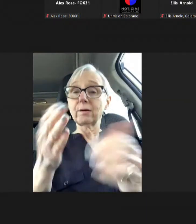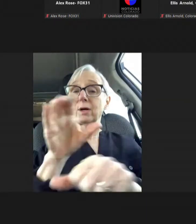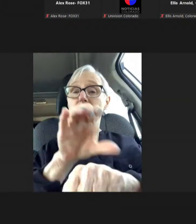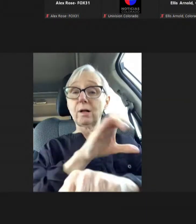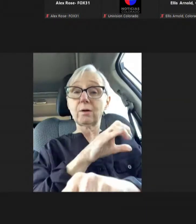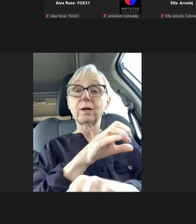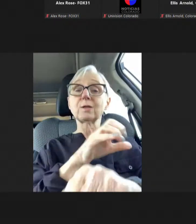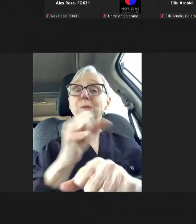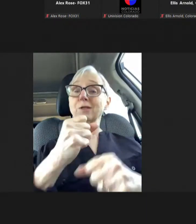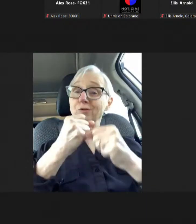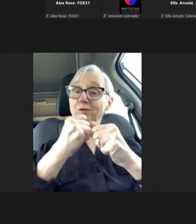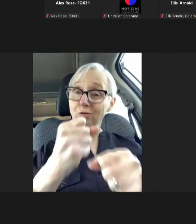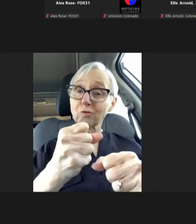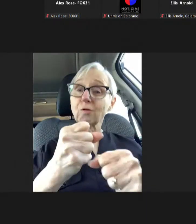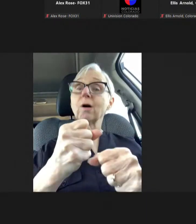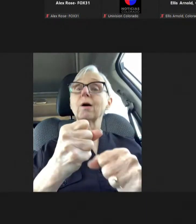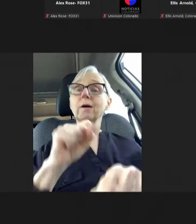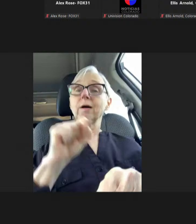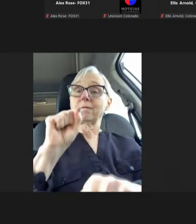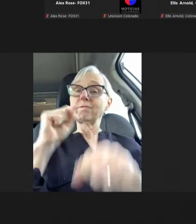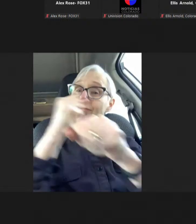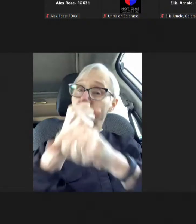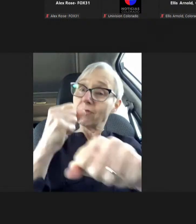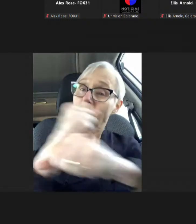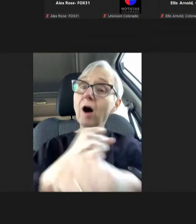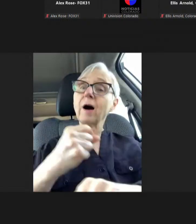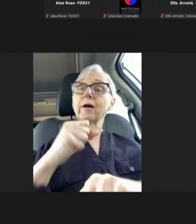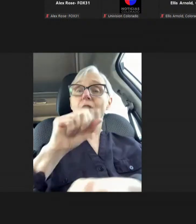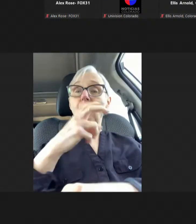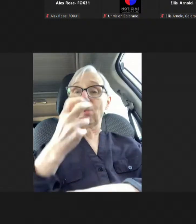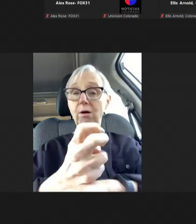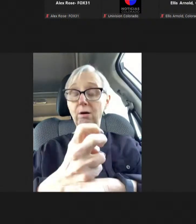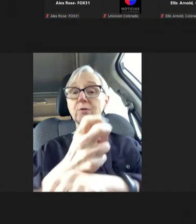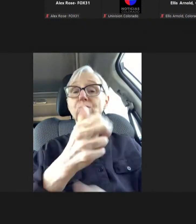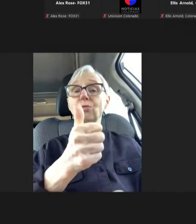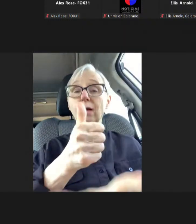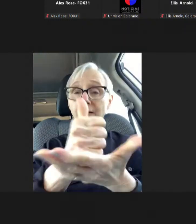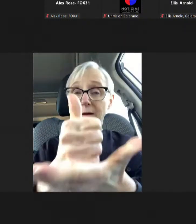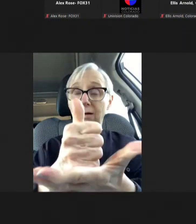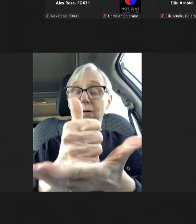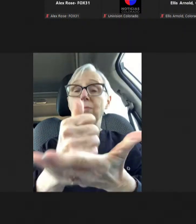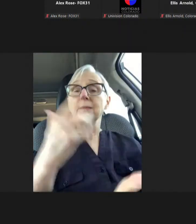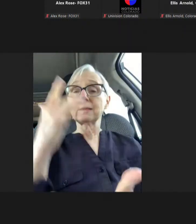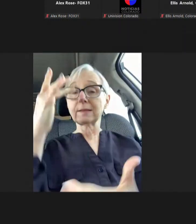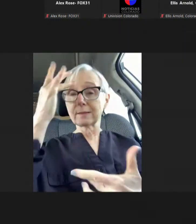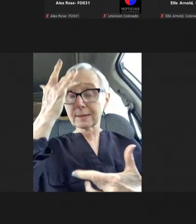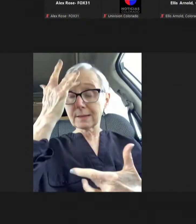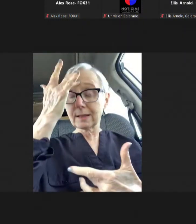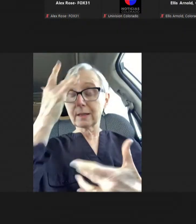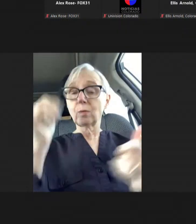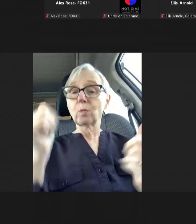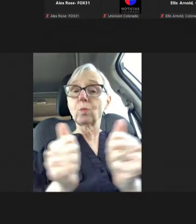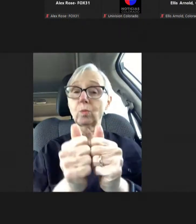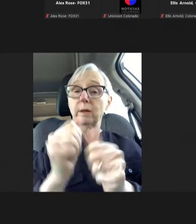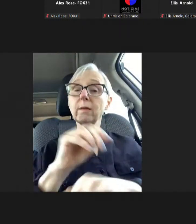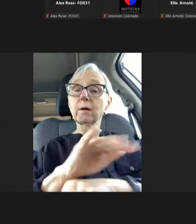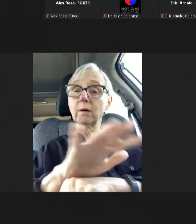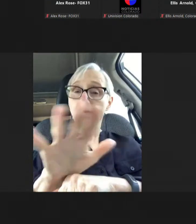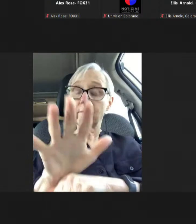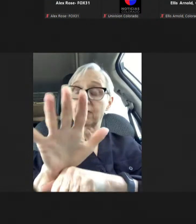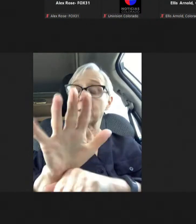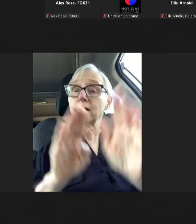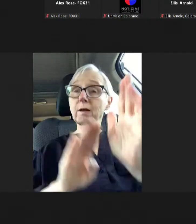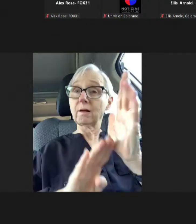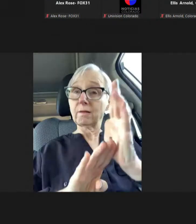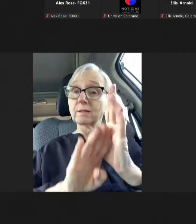resiliency, and they have surged to meet the demands of COVID. And on this trajectory, it's